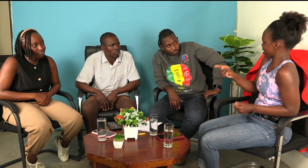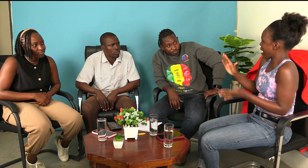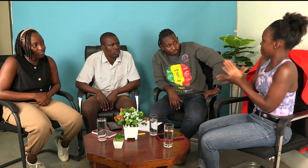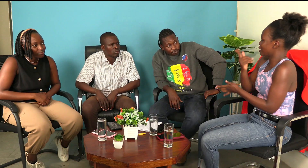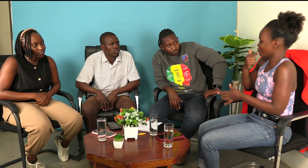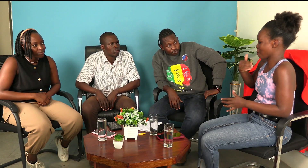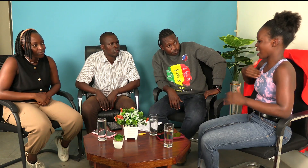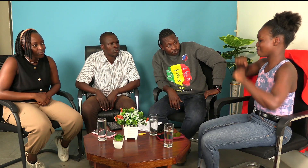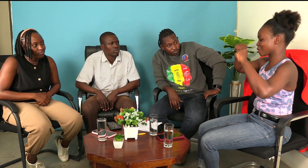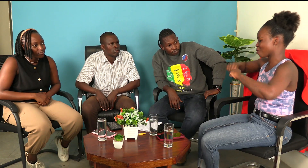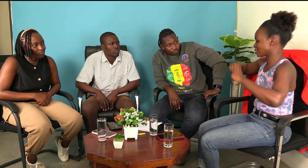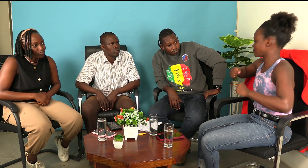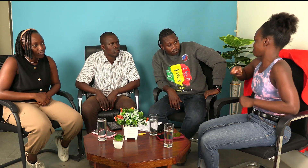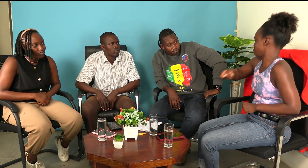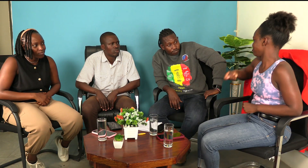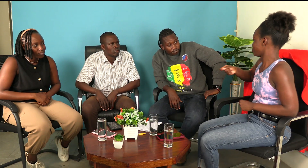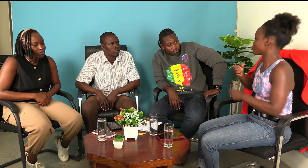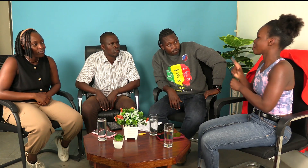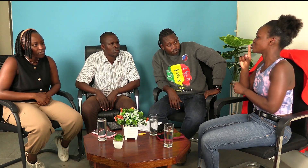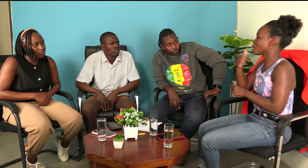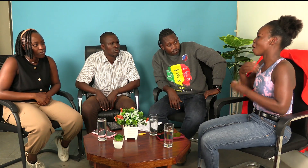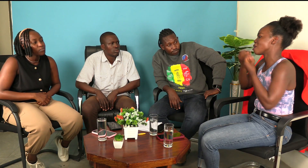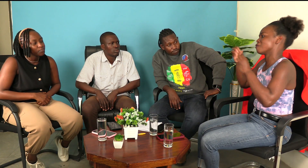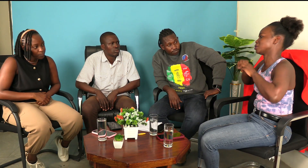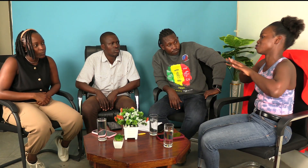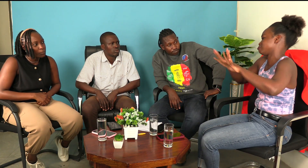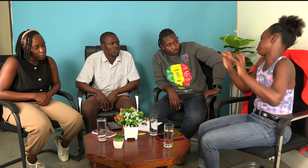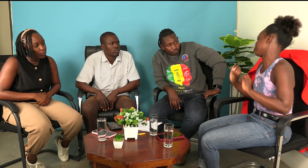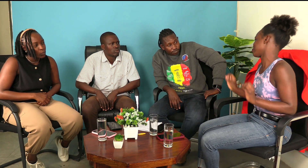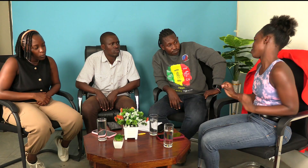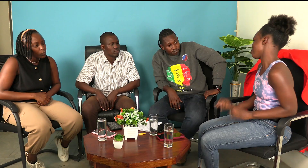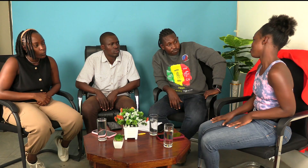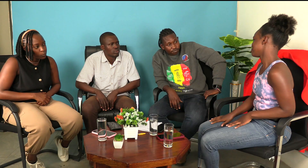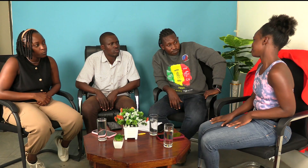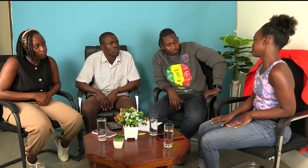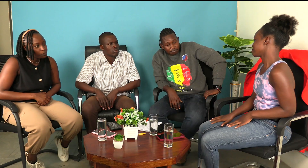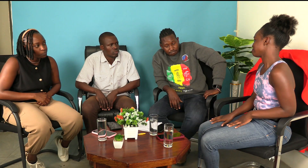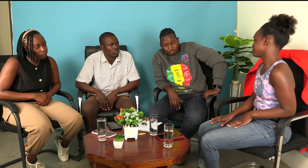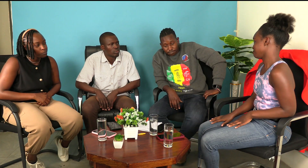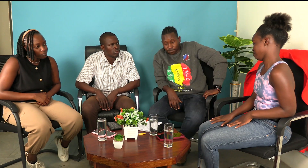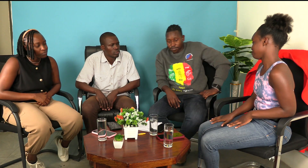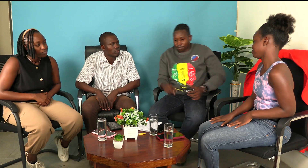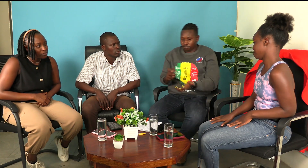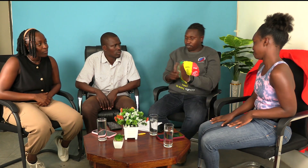What do you think can resolve this? I have already agreed to sign an NDA. So this information will not spread out